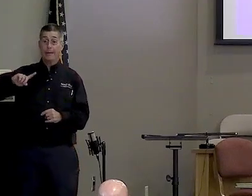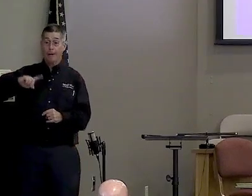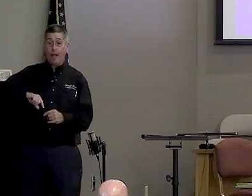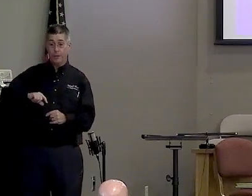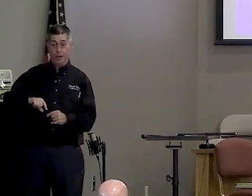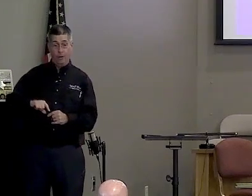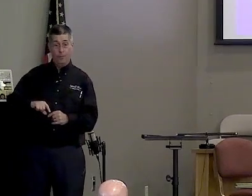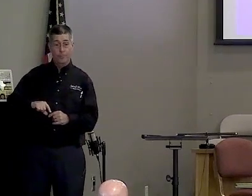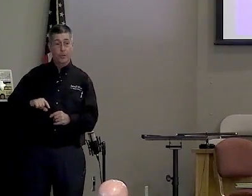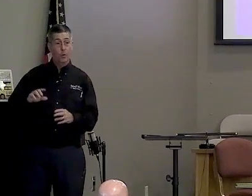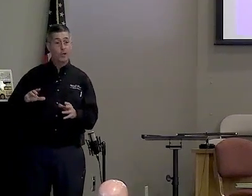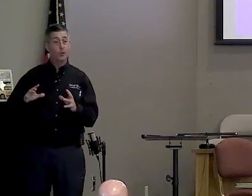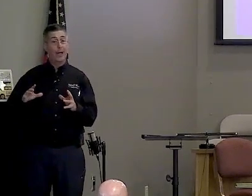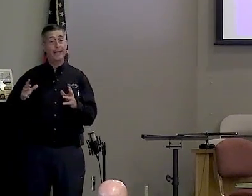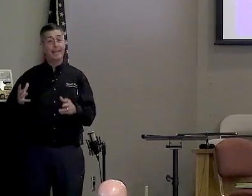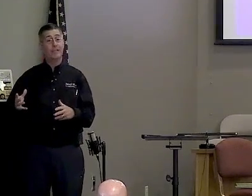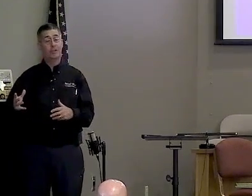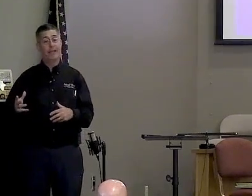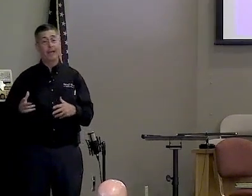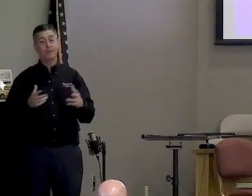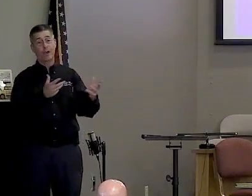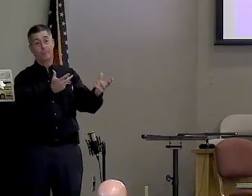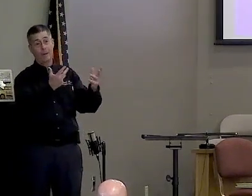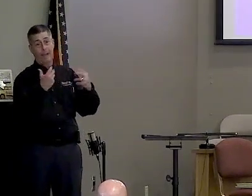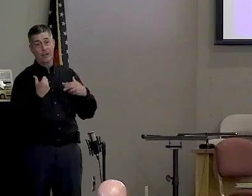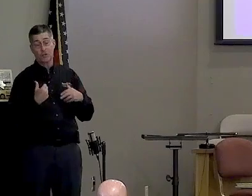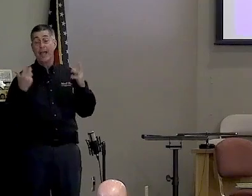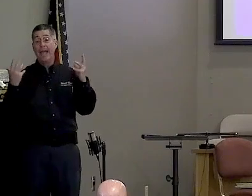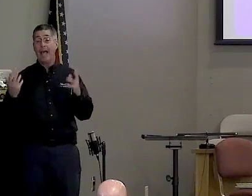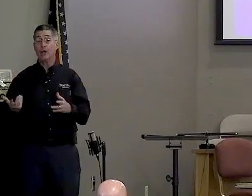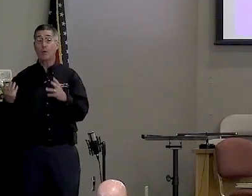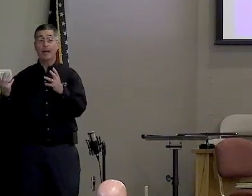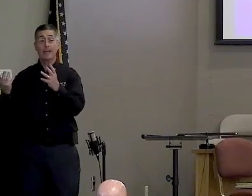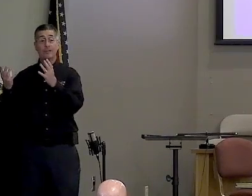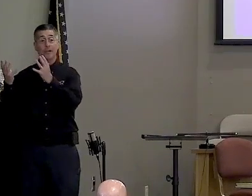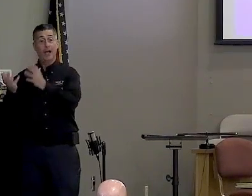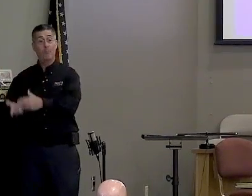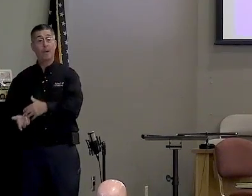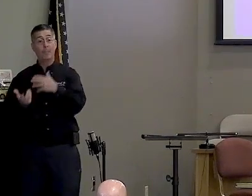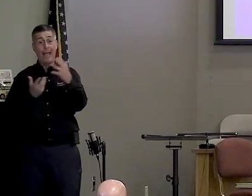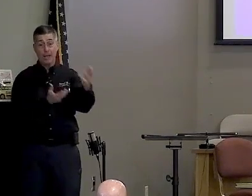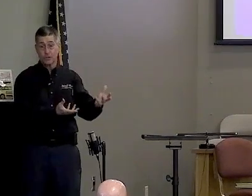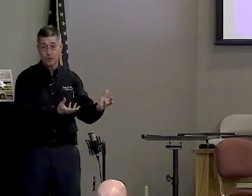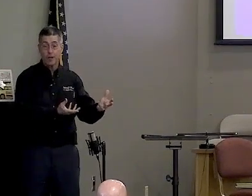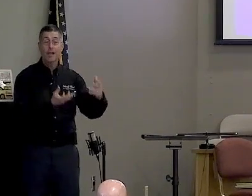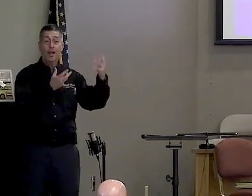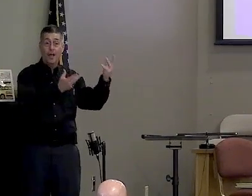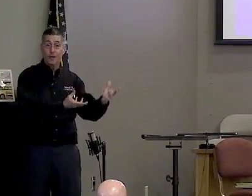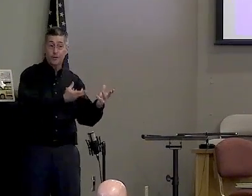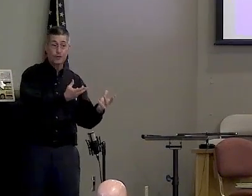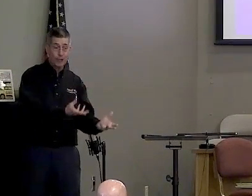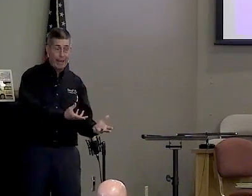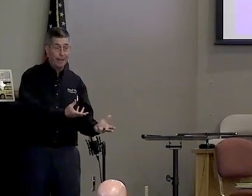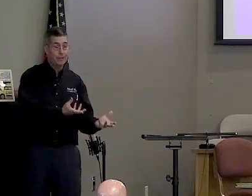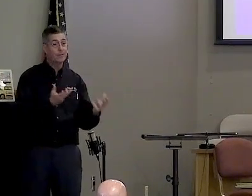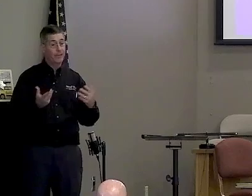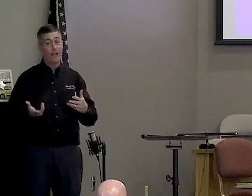not know? What do I need to get from my pastor? How do I need to help my pastor understand the deaf